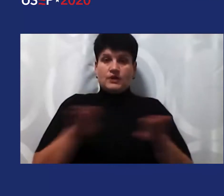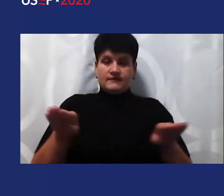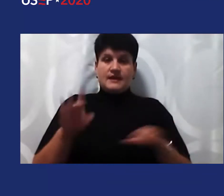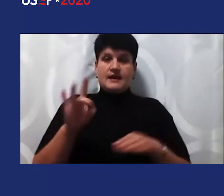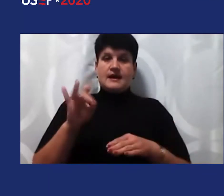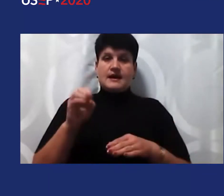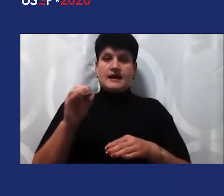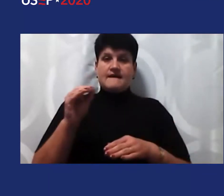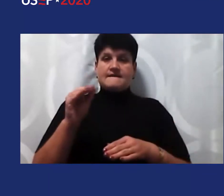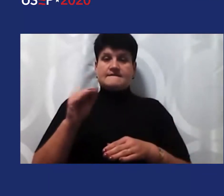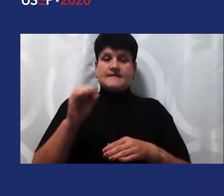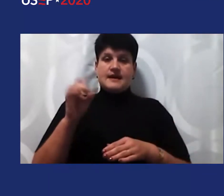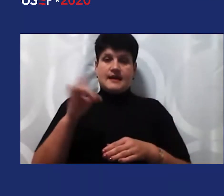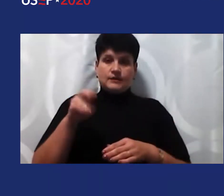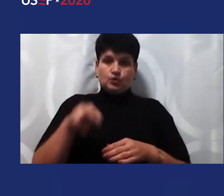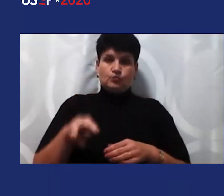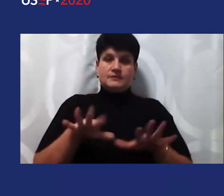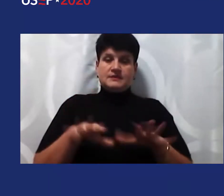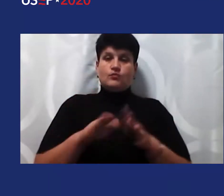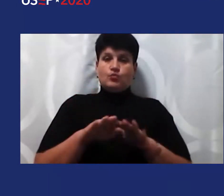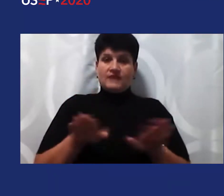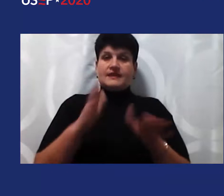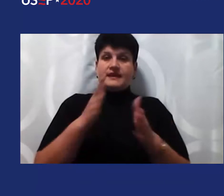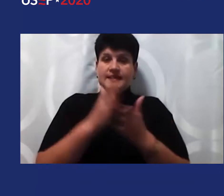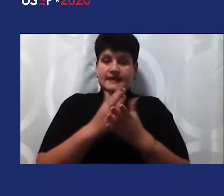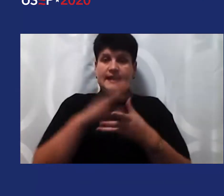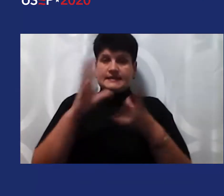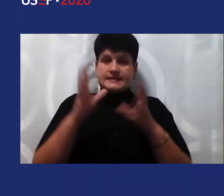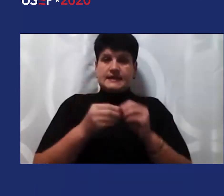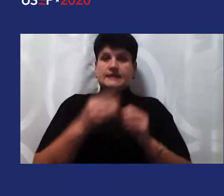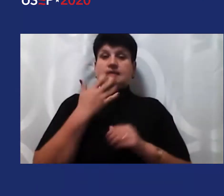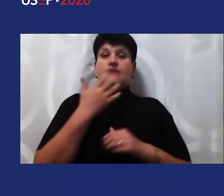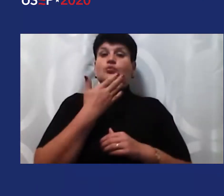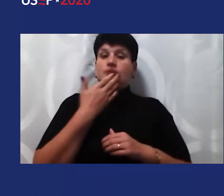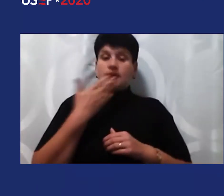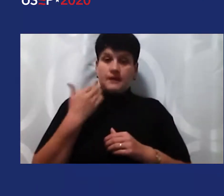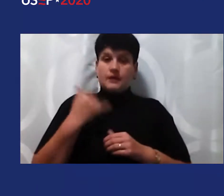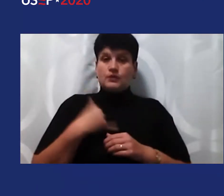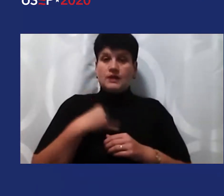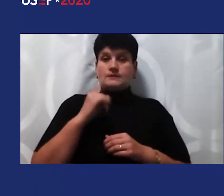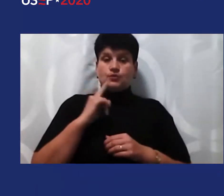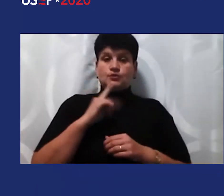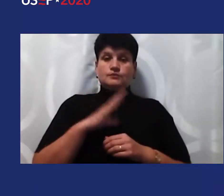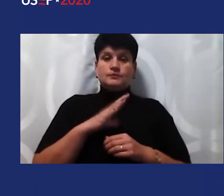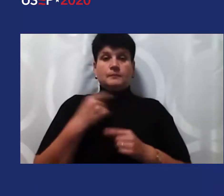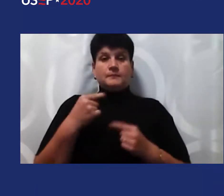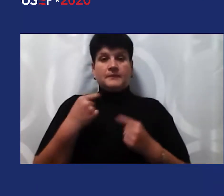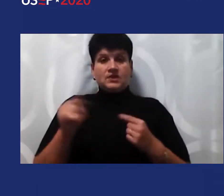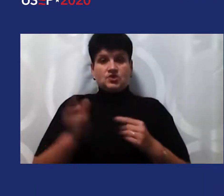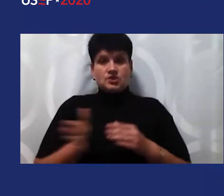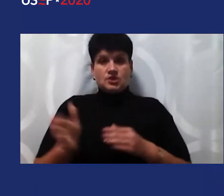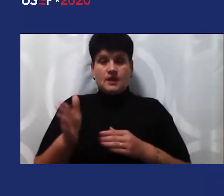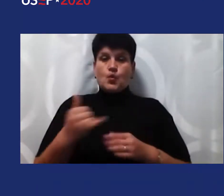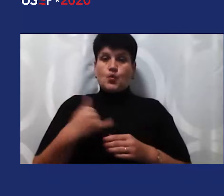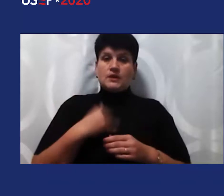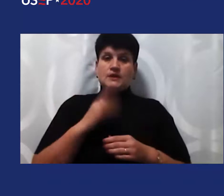about uh, the US approach. Local referendums, yes, not at the federal